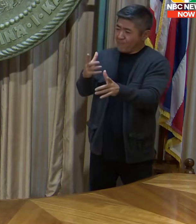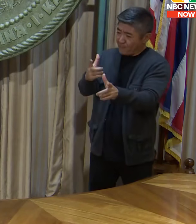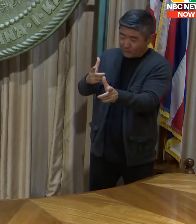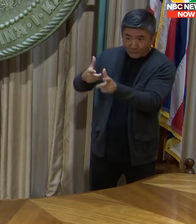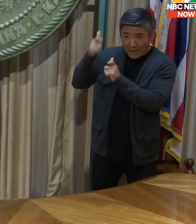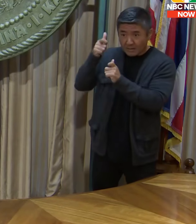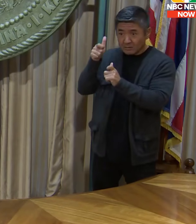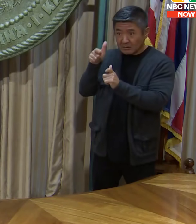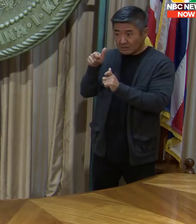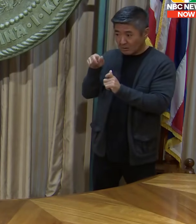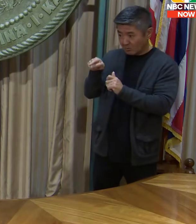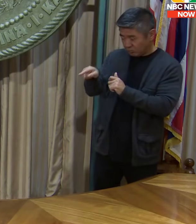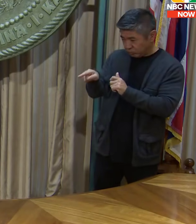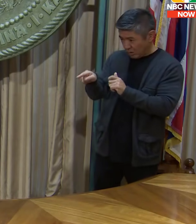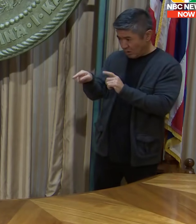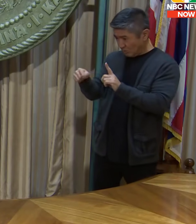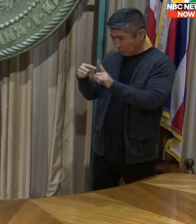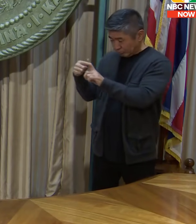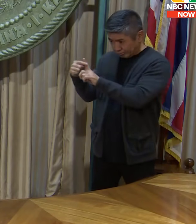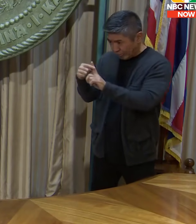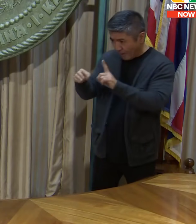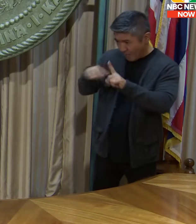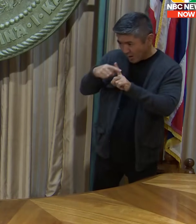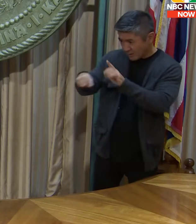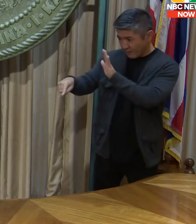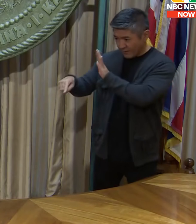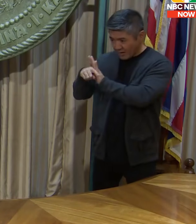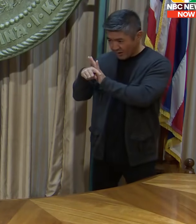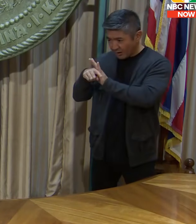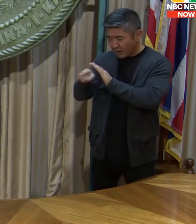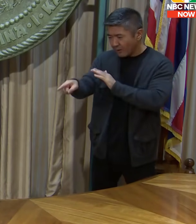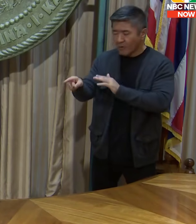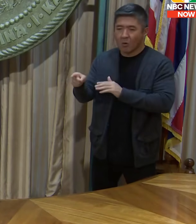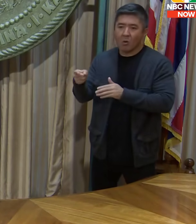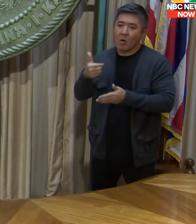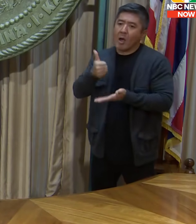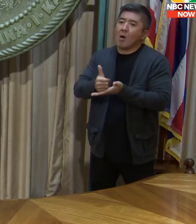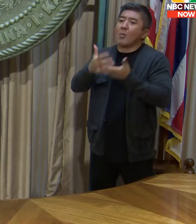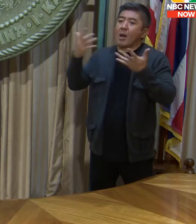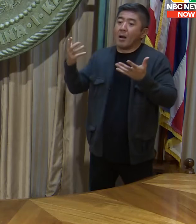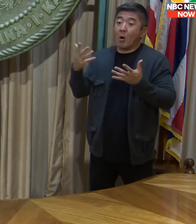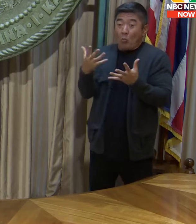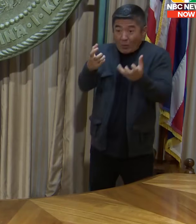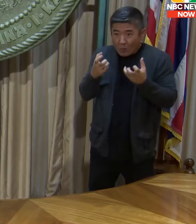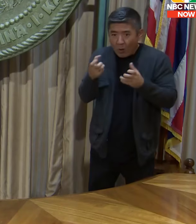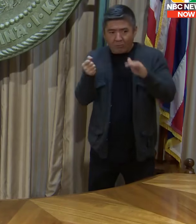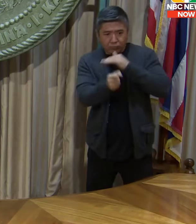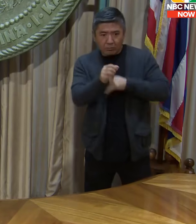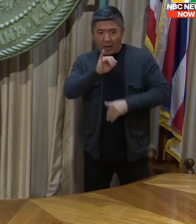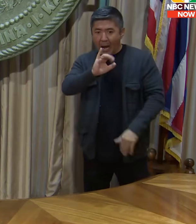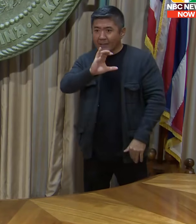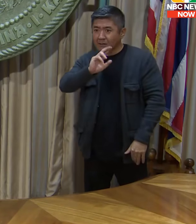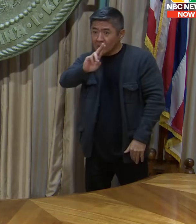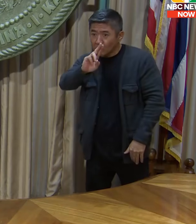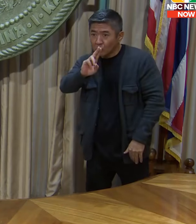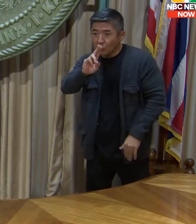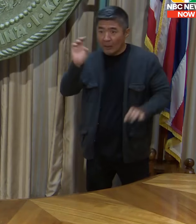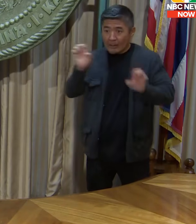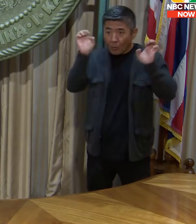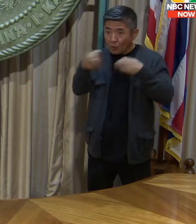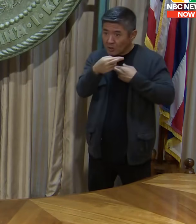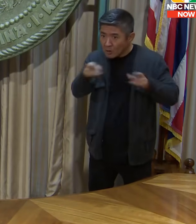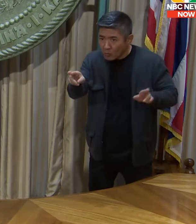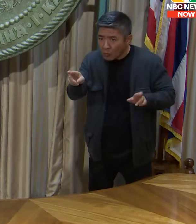in ICU units where we want to be able to get a test result very quickly. We are